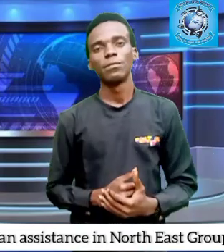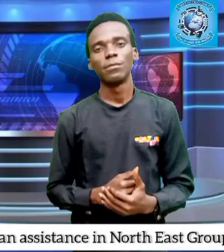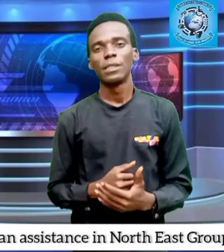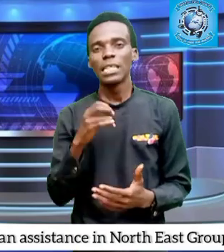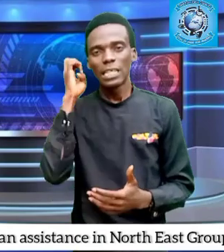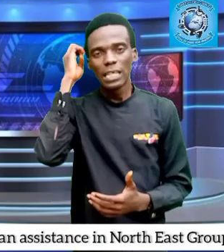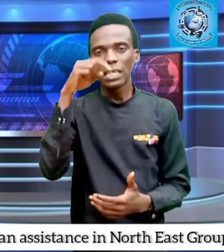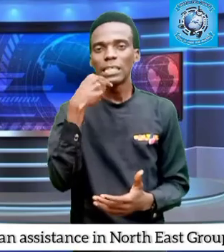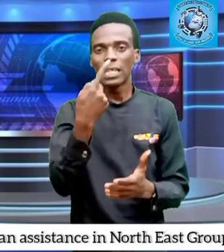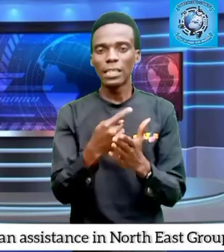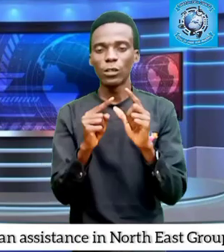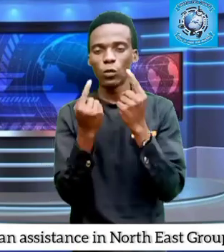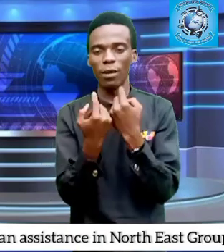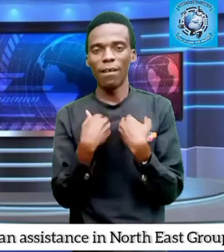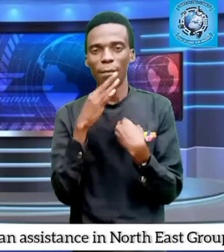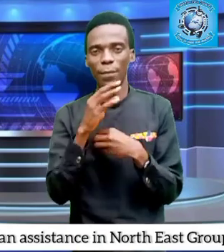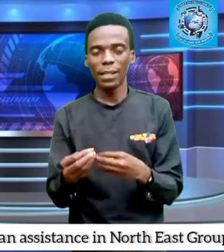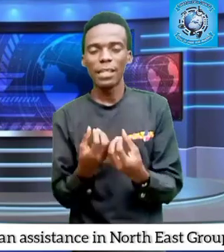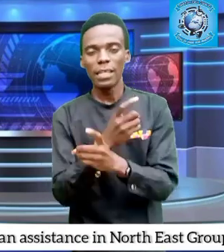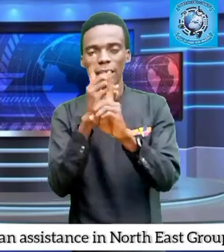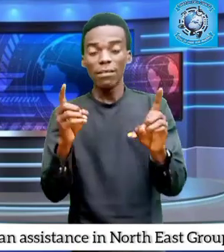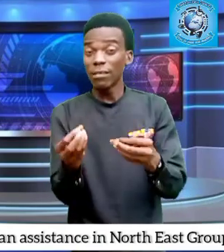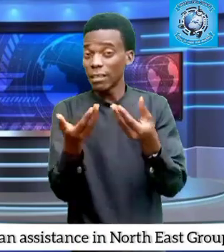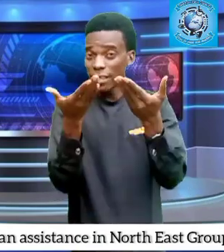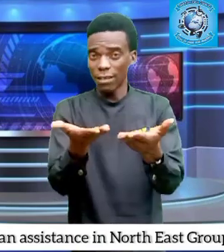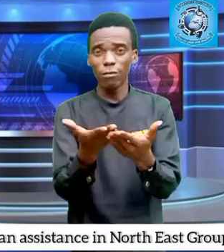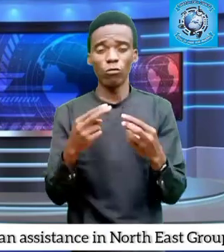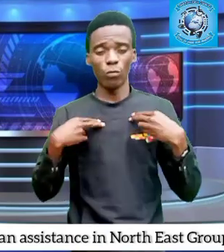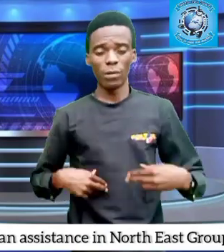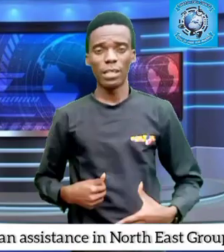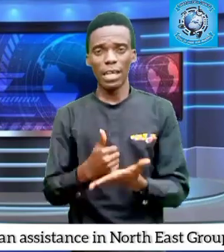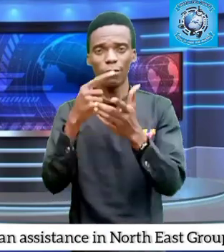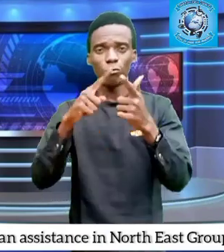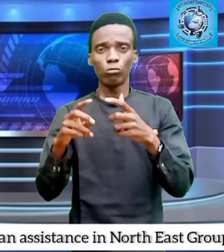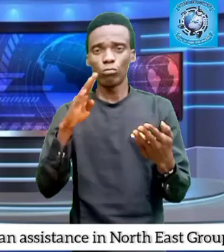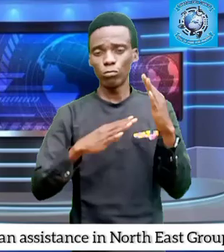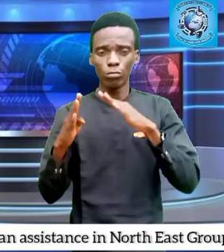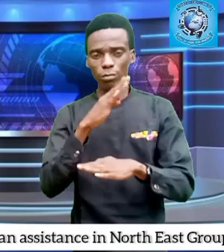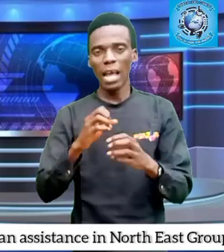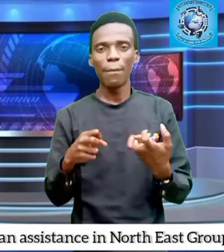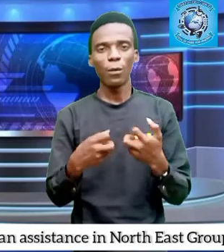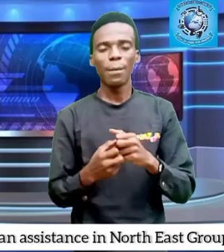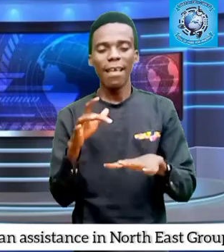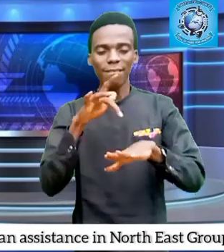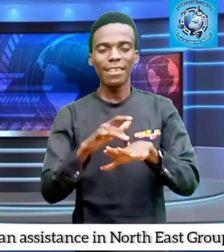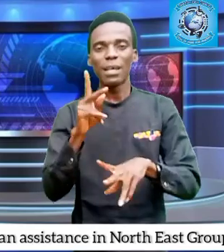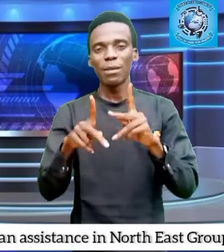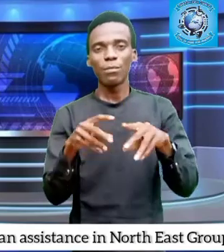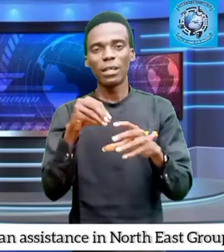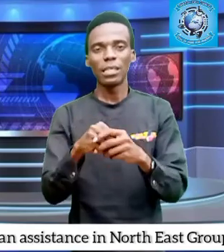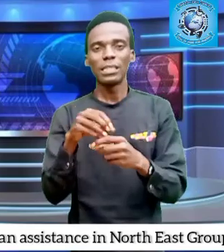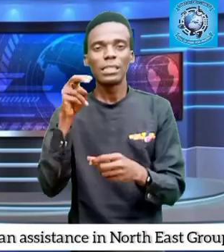He said the group has been delivering humanitarian assistance to conflicts and crisis-affected people across the states